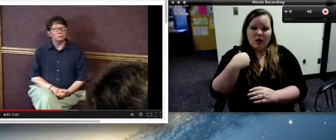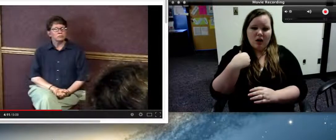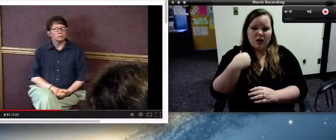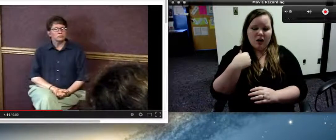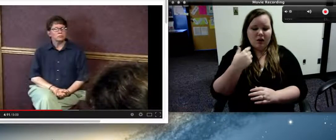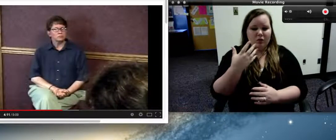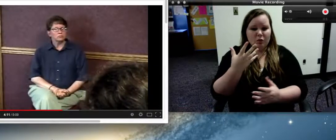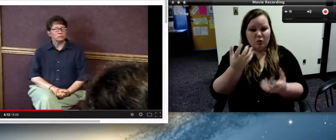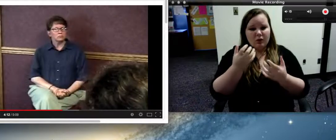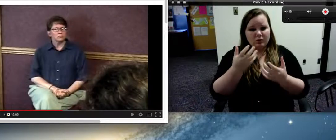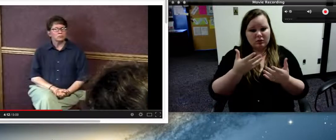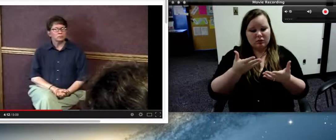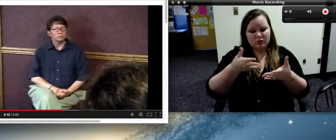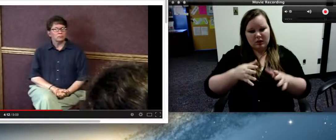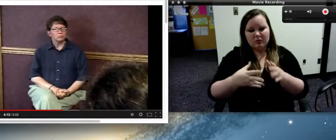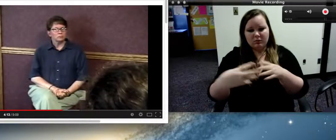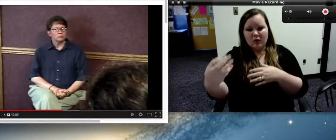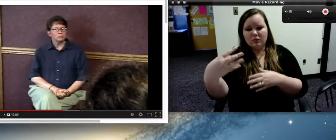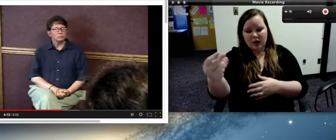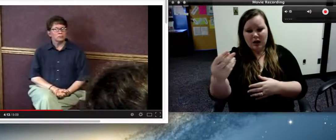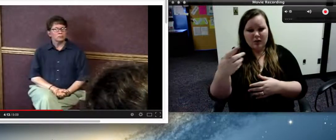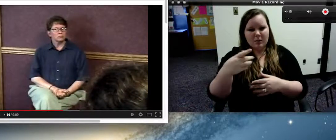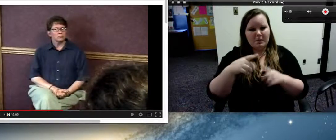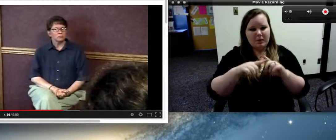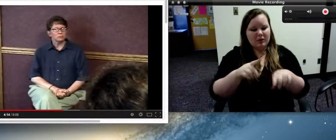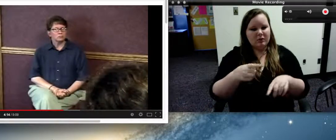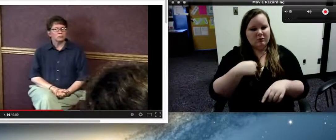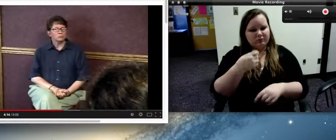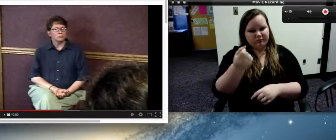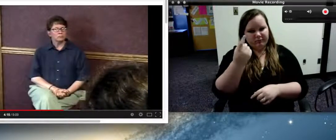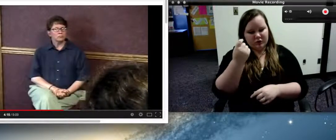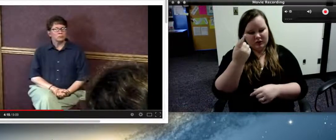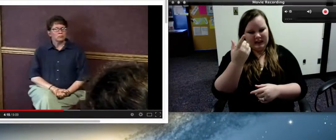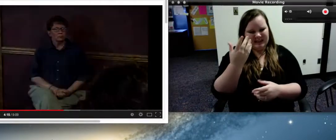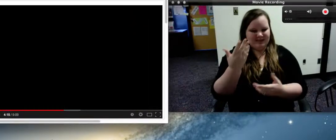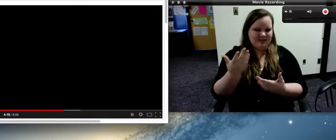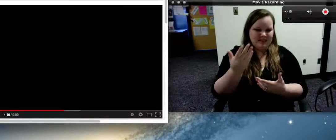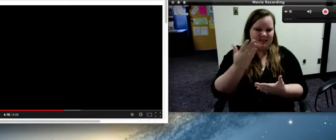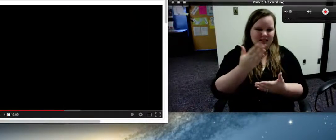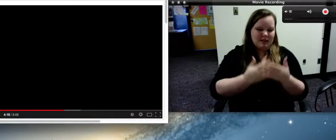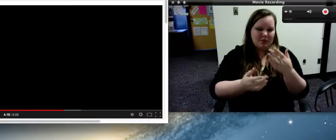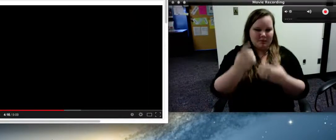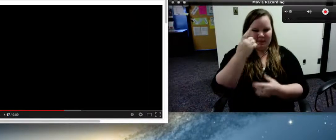But I heard that's not really a great idea. What do you think?